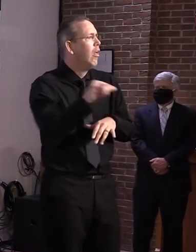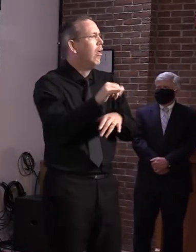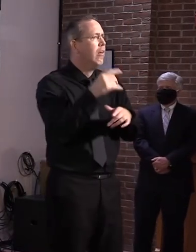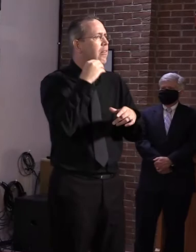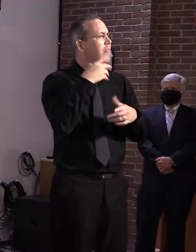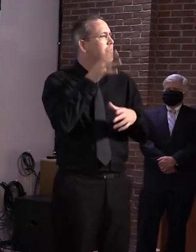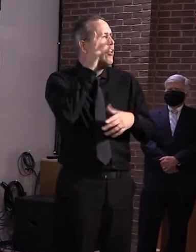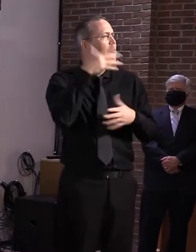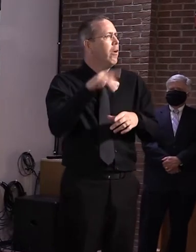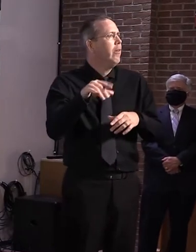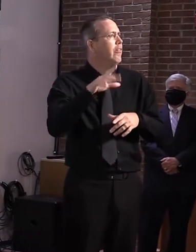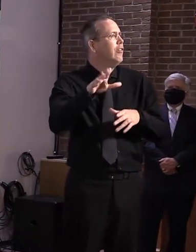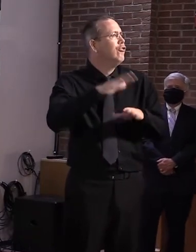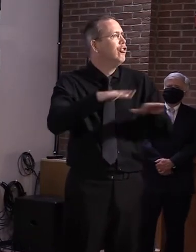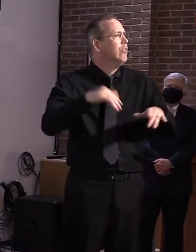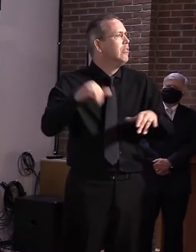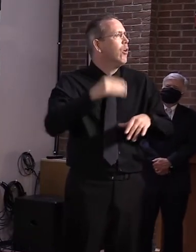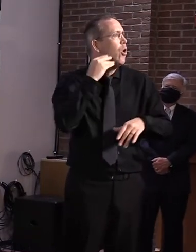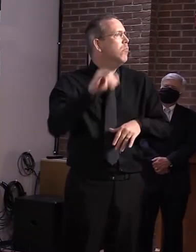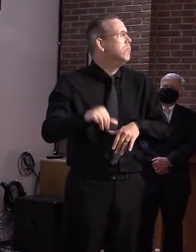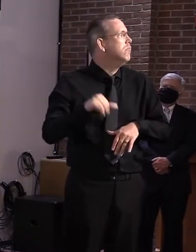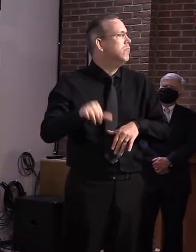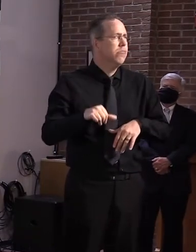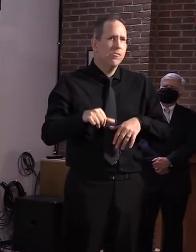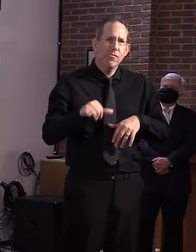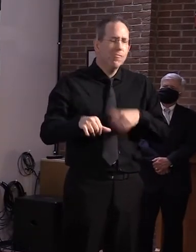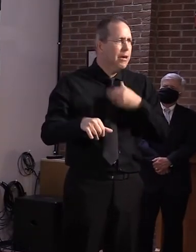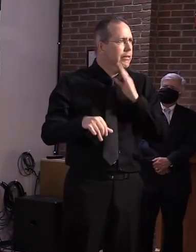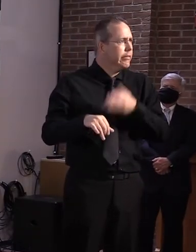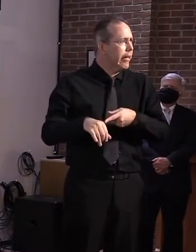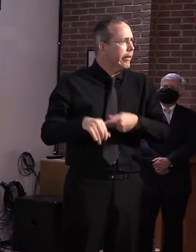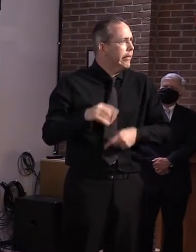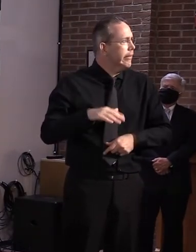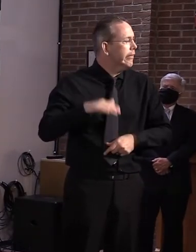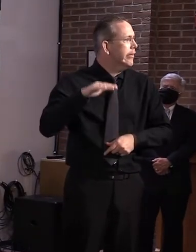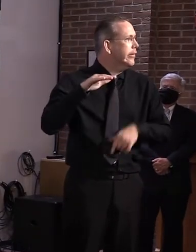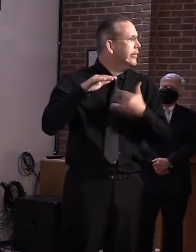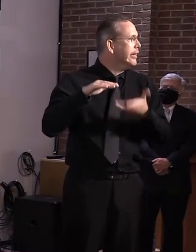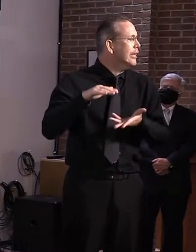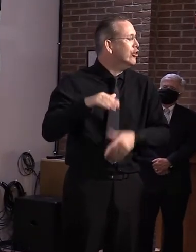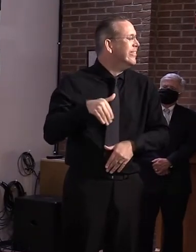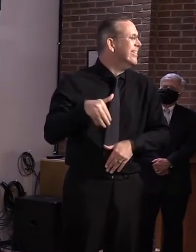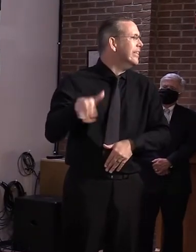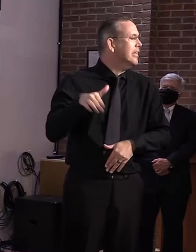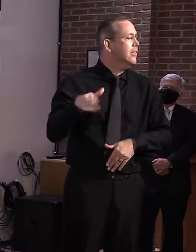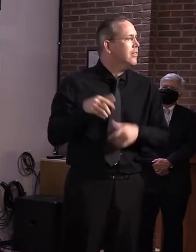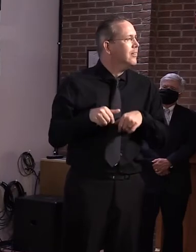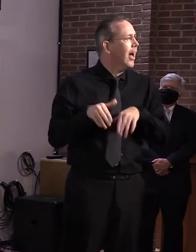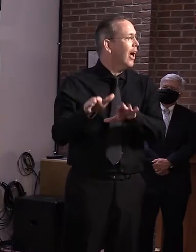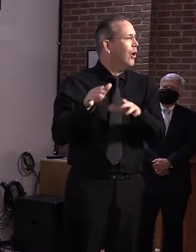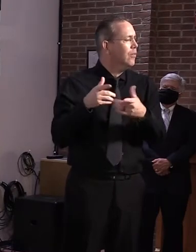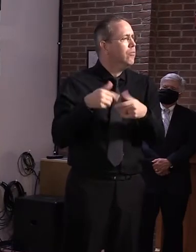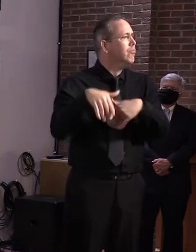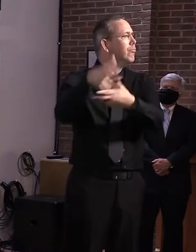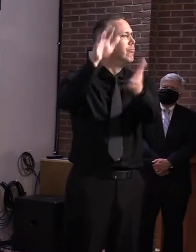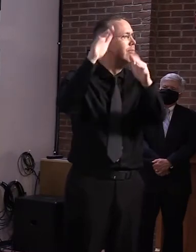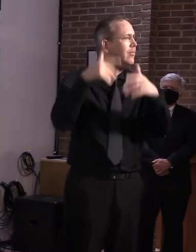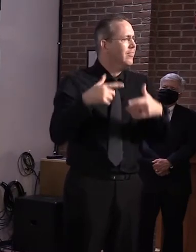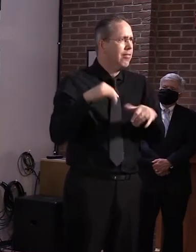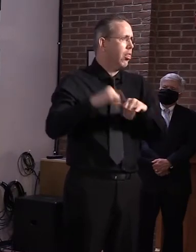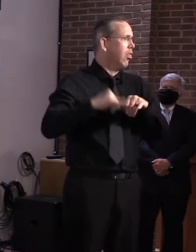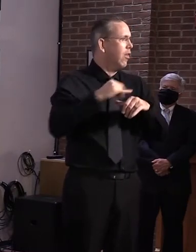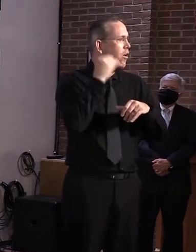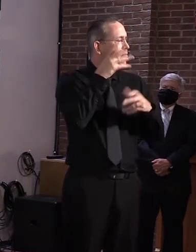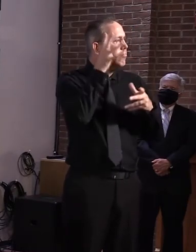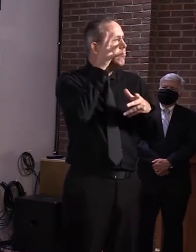And being in the basement is not a good social experience, even if it might be the safest thing. So there's a cost, right? We're